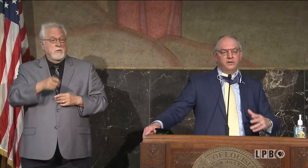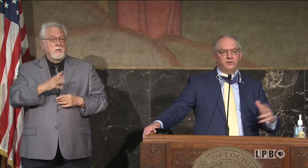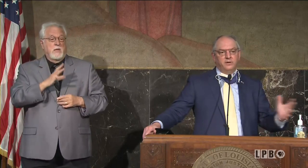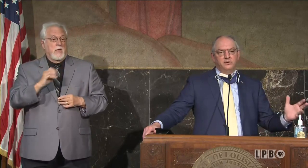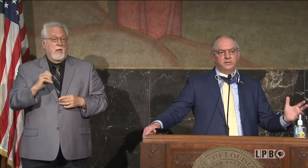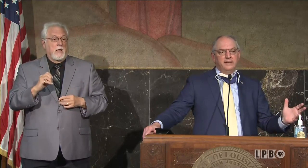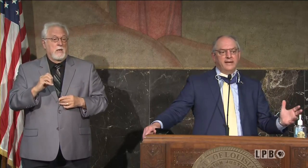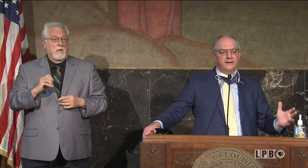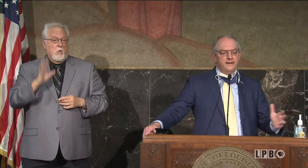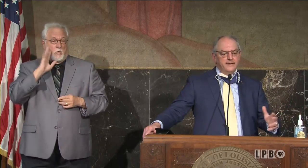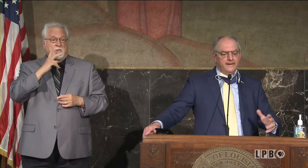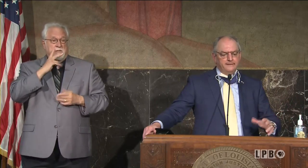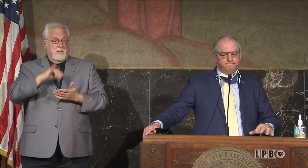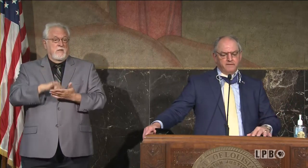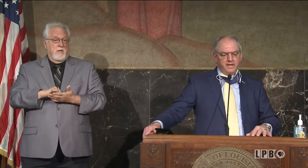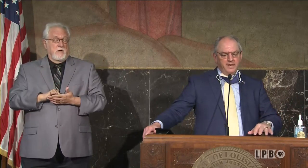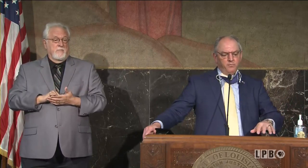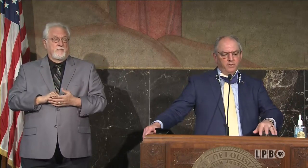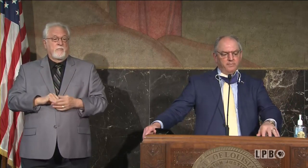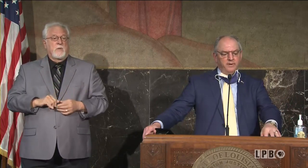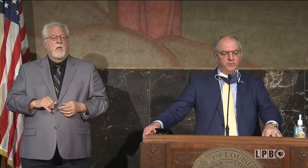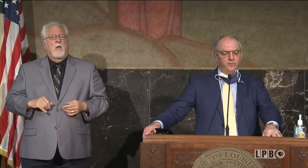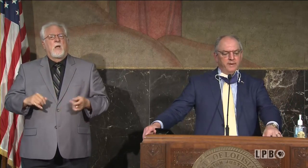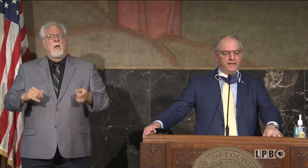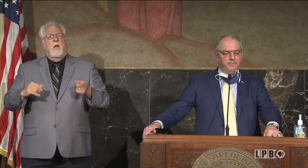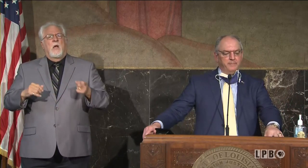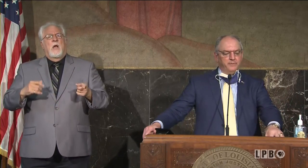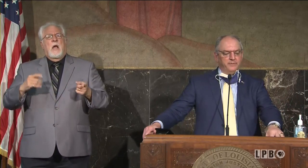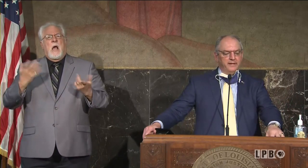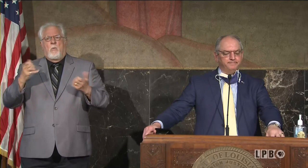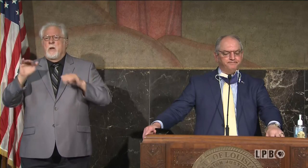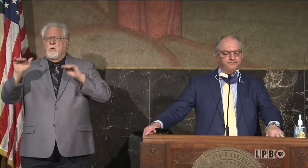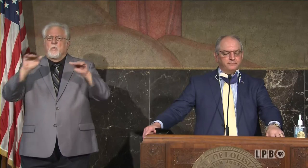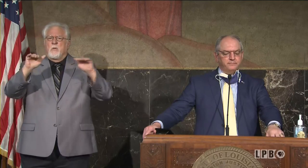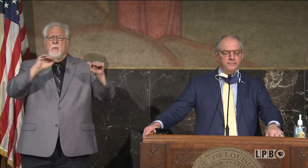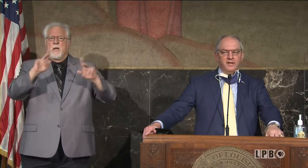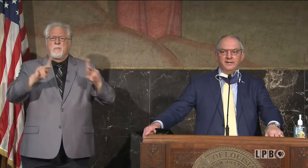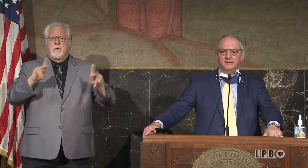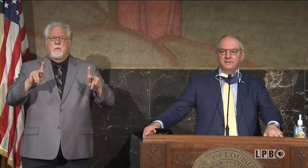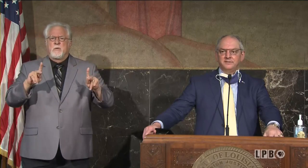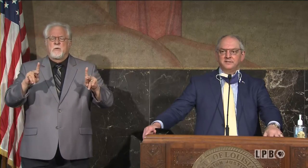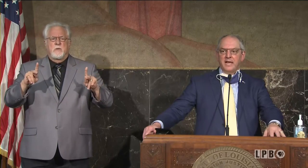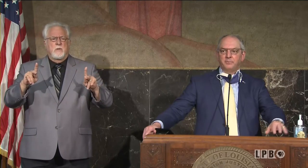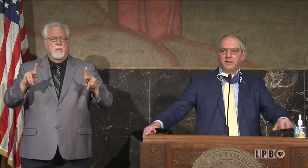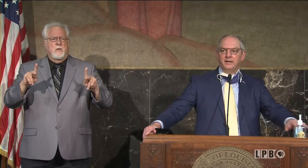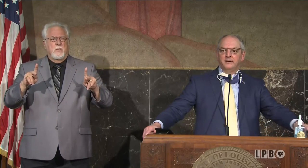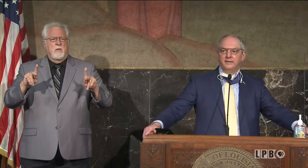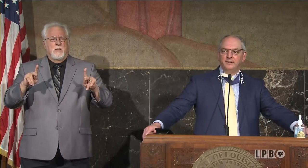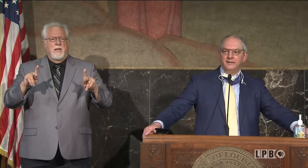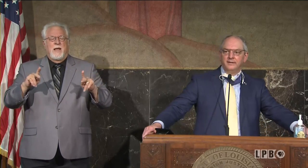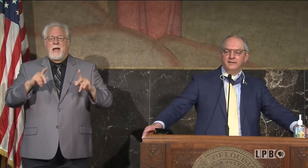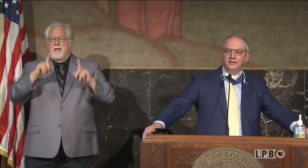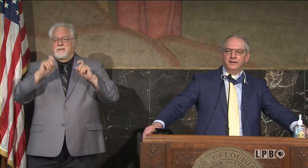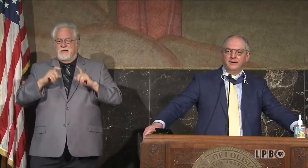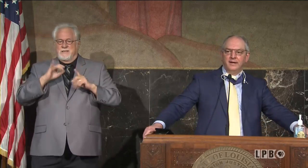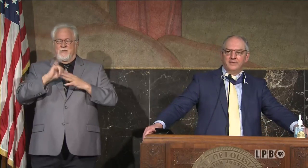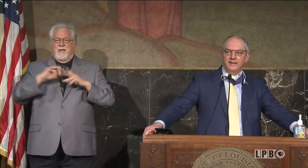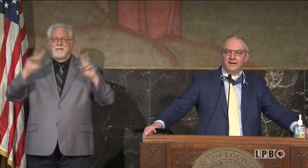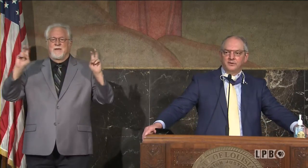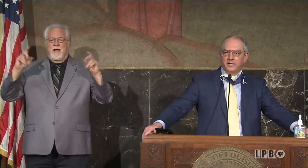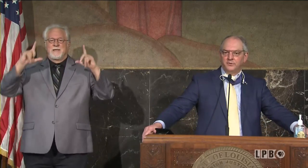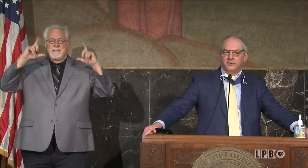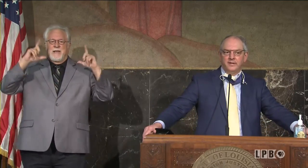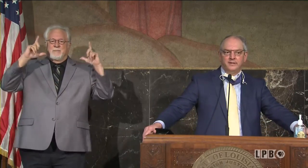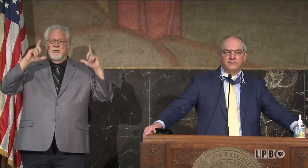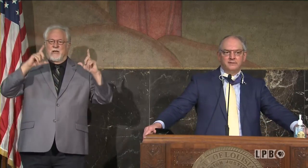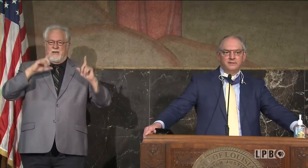you're gonna see that. And I want to remind people that a test is a snapshot. I think